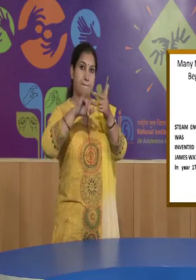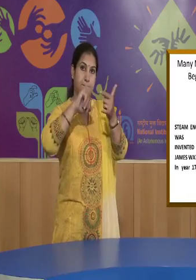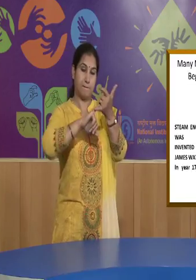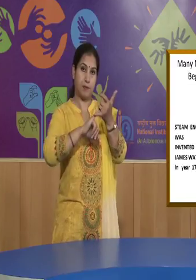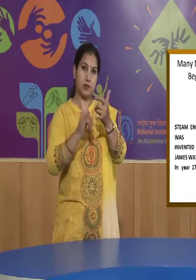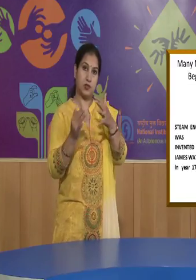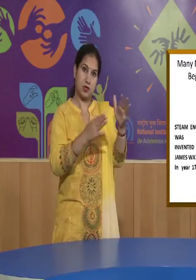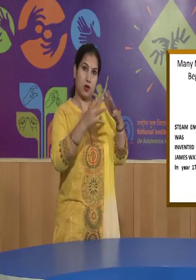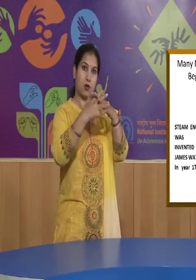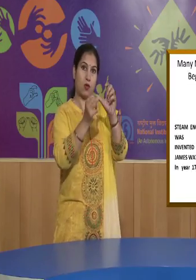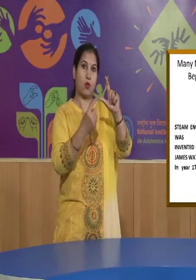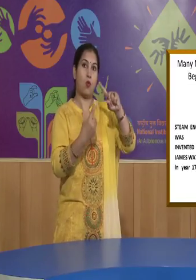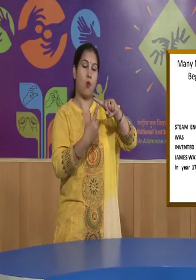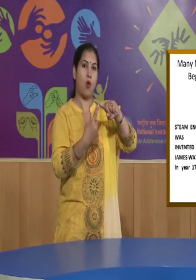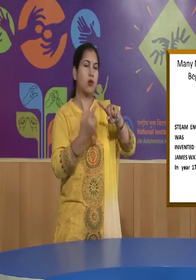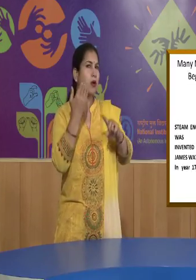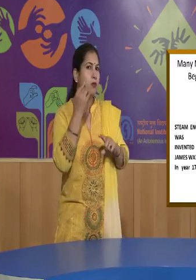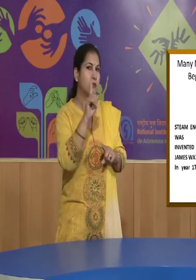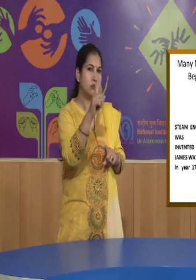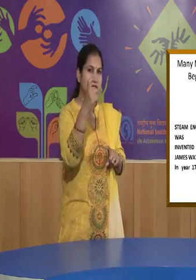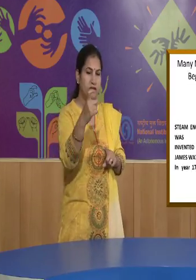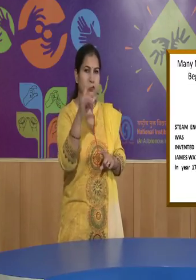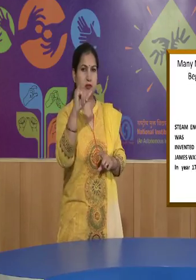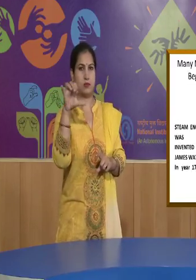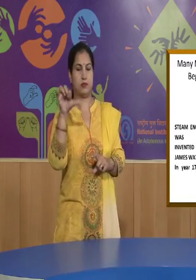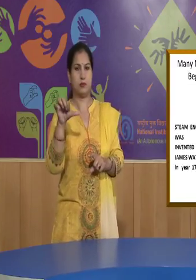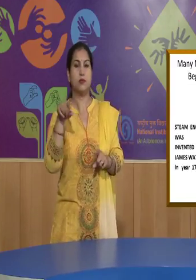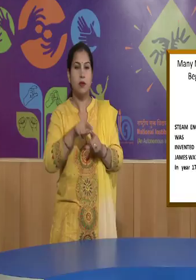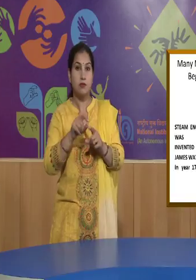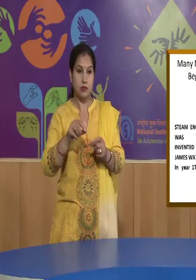Because of this use of steam power in factories,